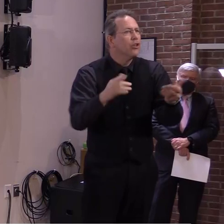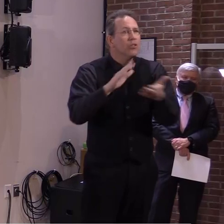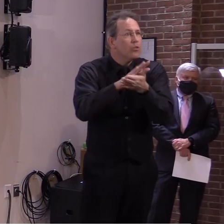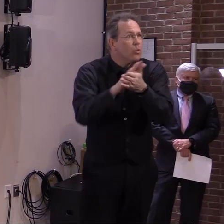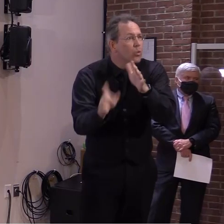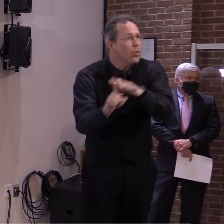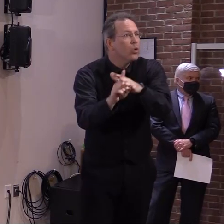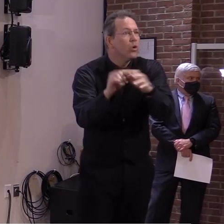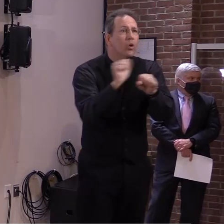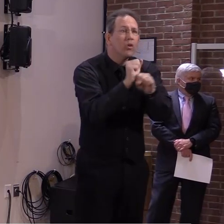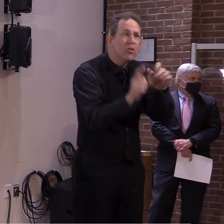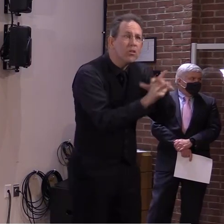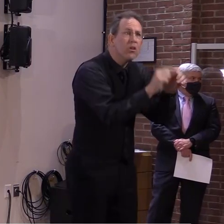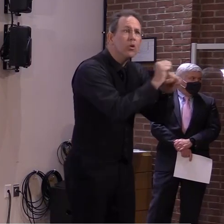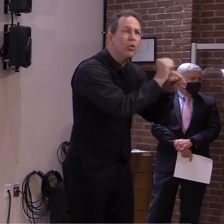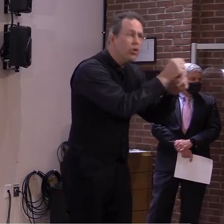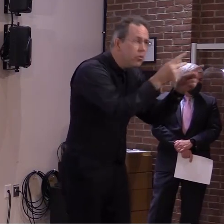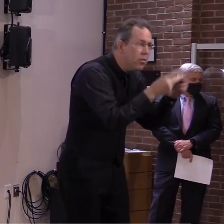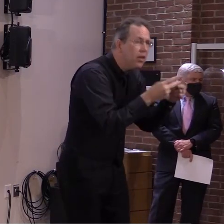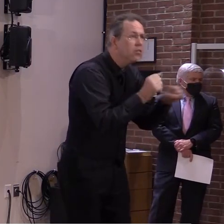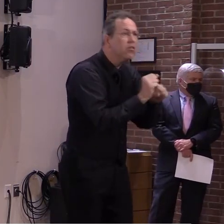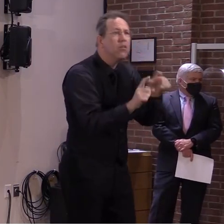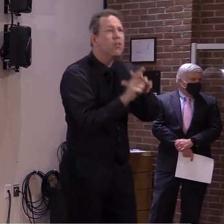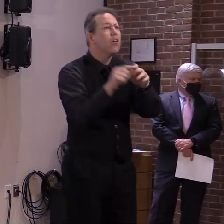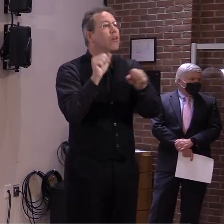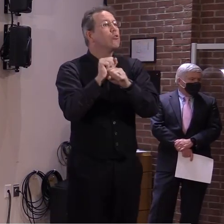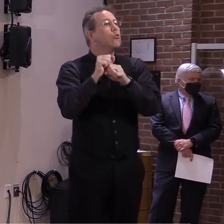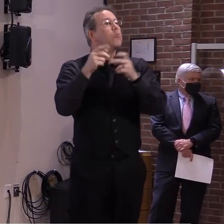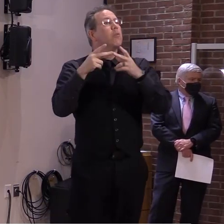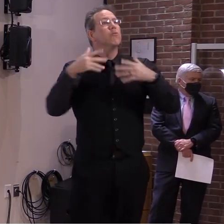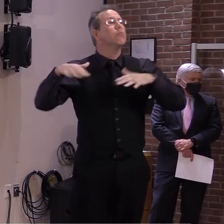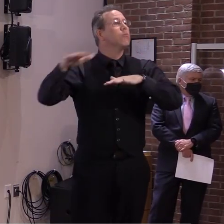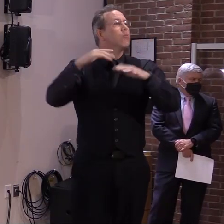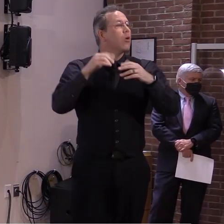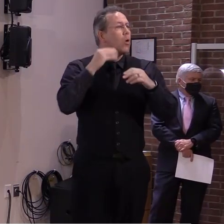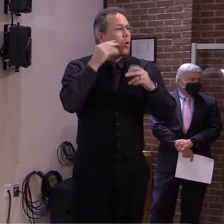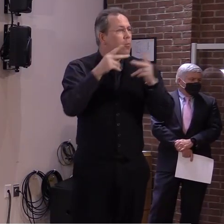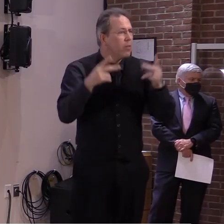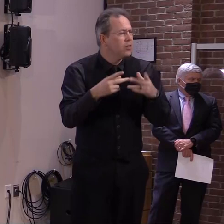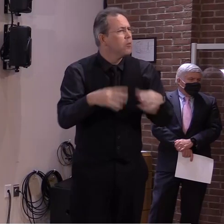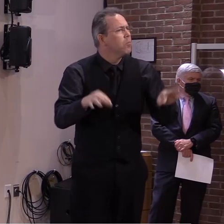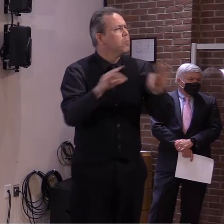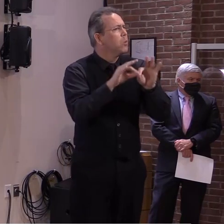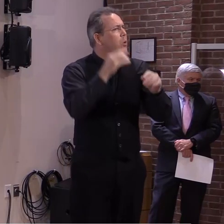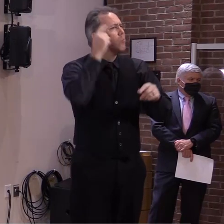site. So it's critical we pay attention and follow the health guidance we have in place.